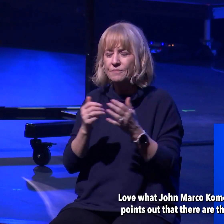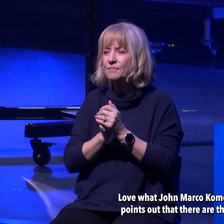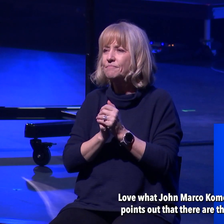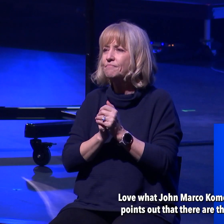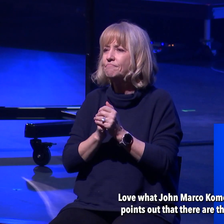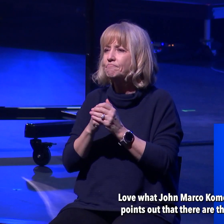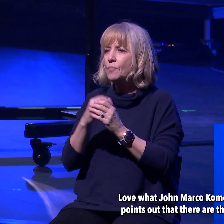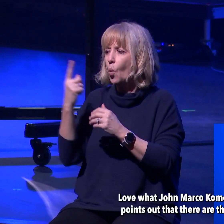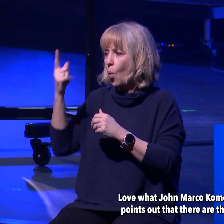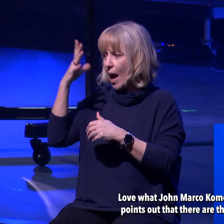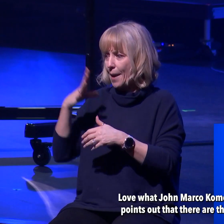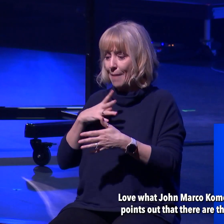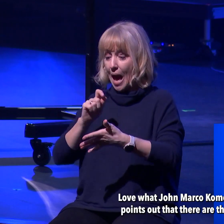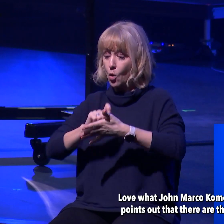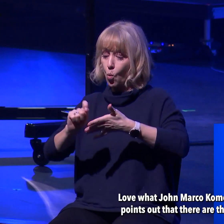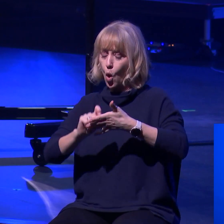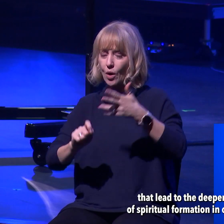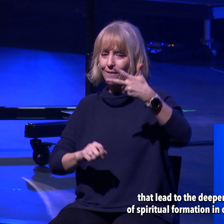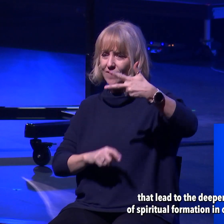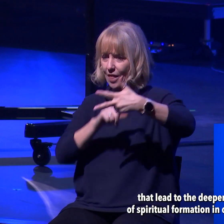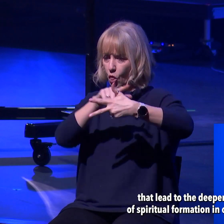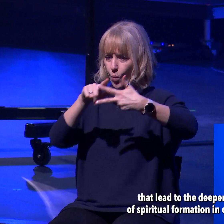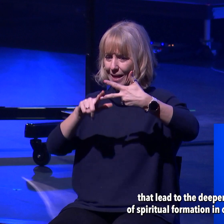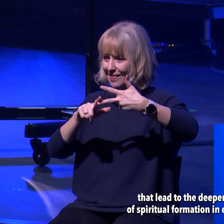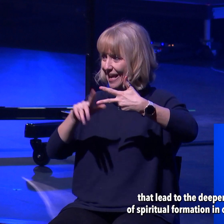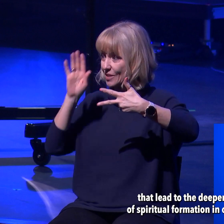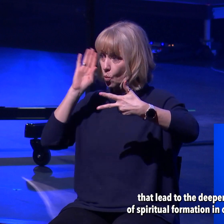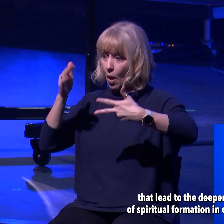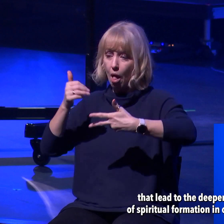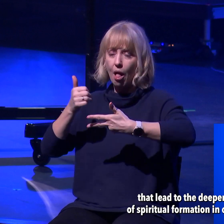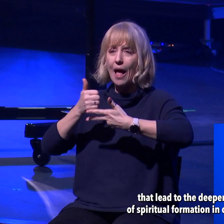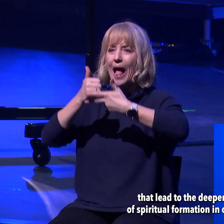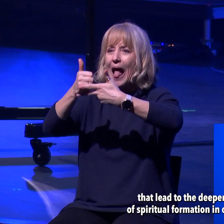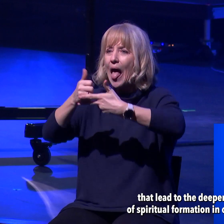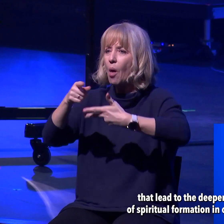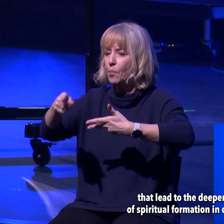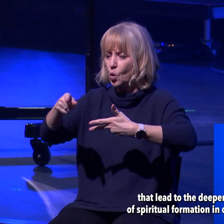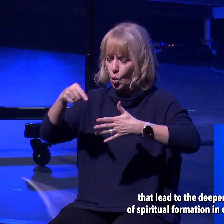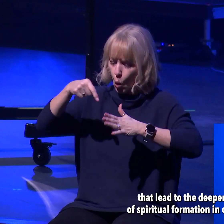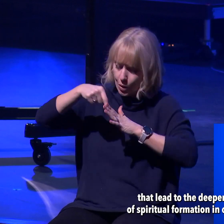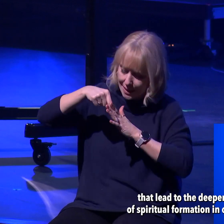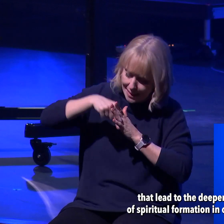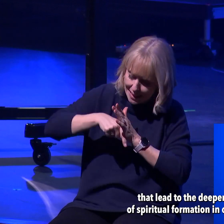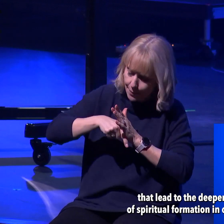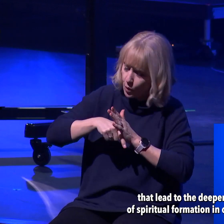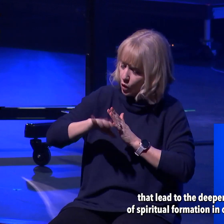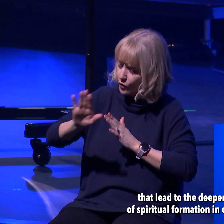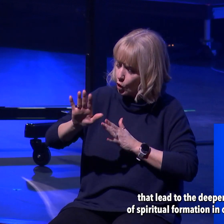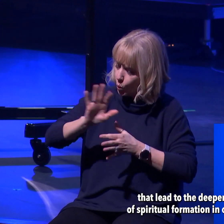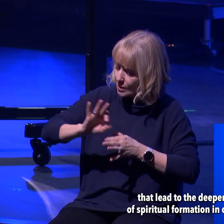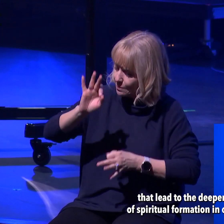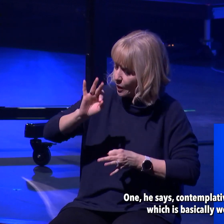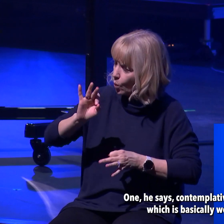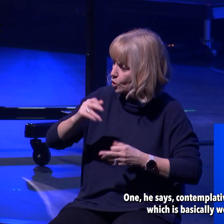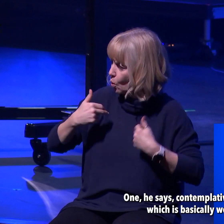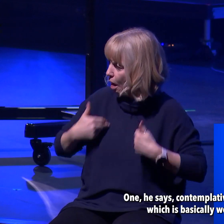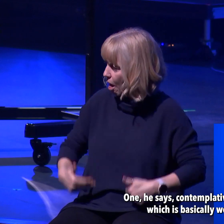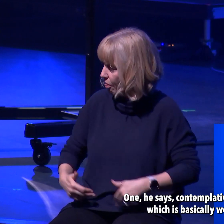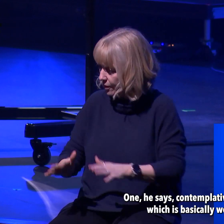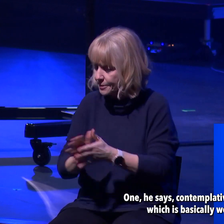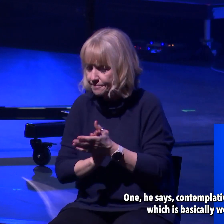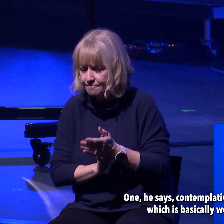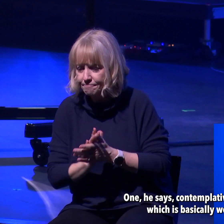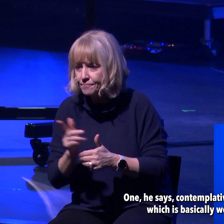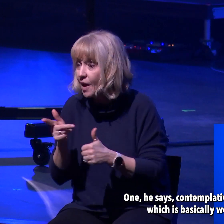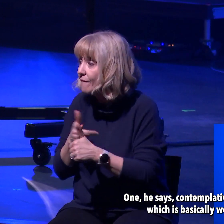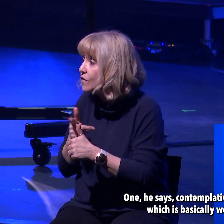actually points out that there are 3 things that lead to the deeper work of spiritual formation in our lives. One,